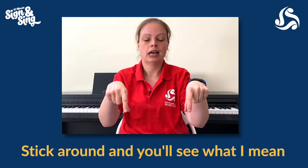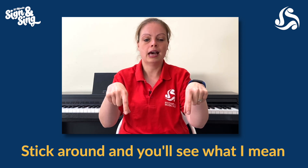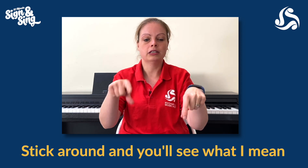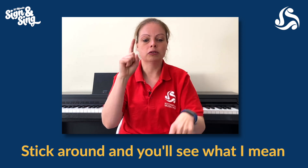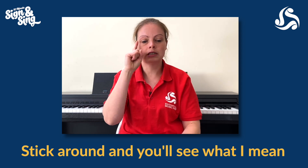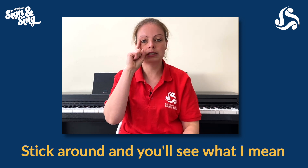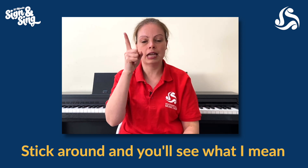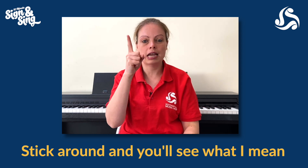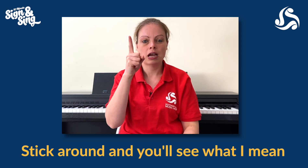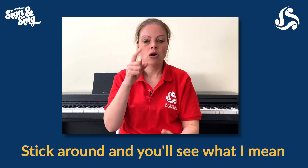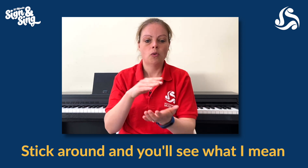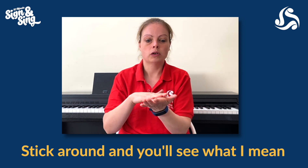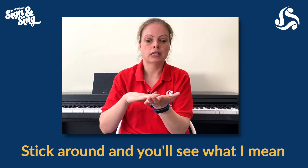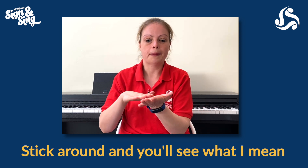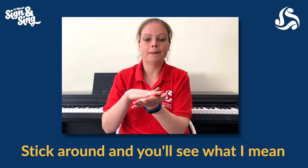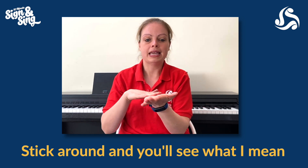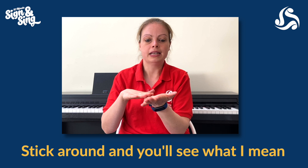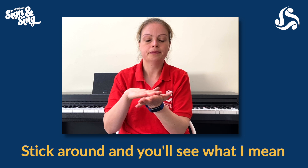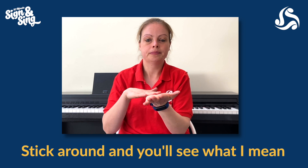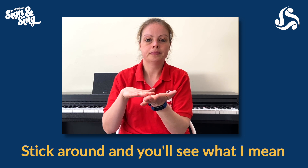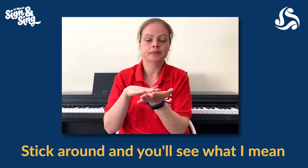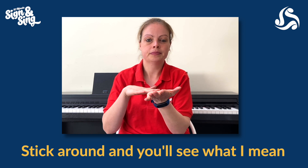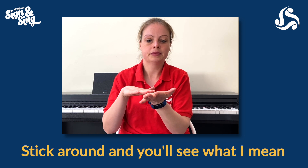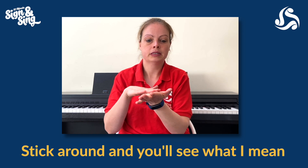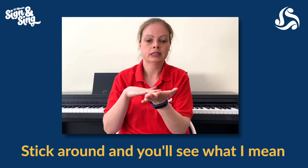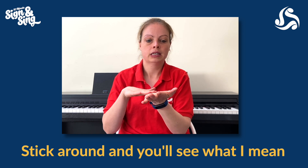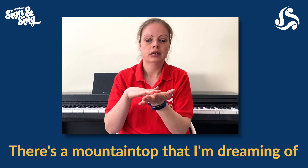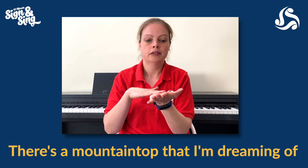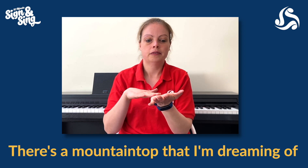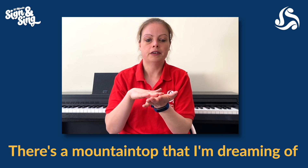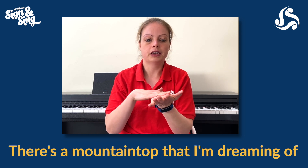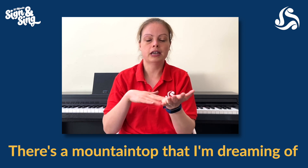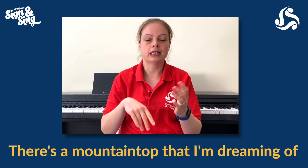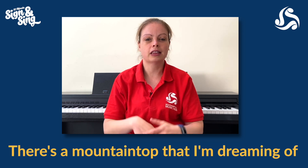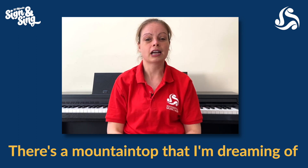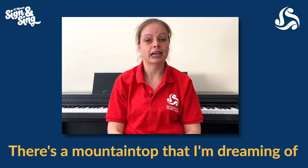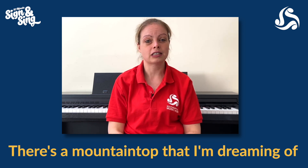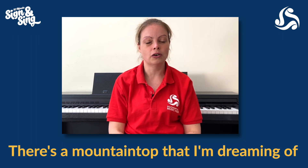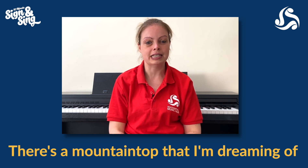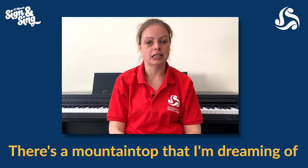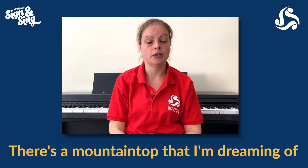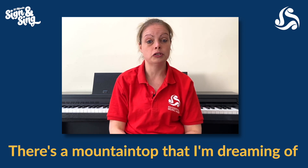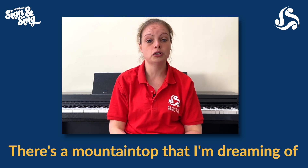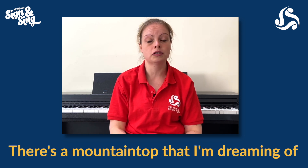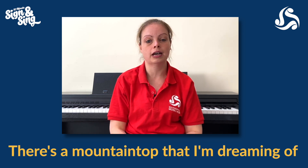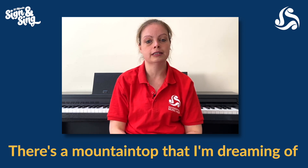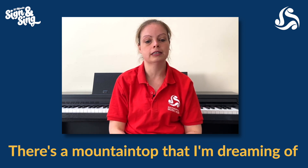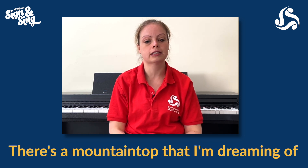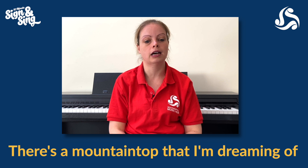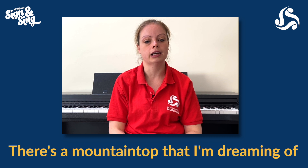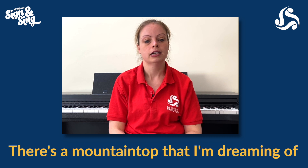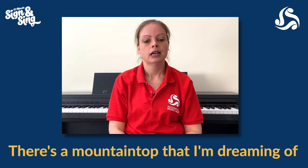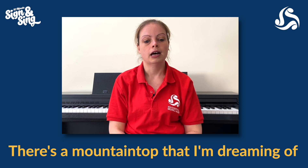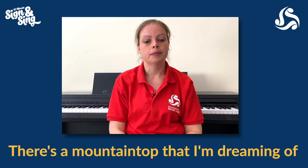around and you'll see what I mean. Very good. Now the third line is a lot easier. Only 2 signs